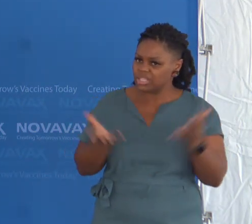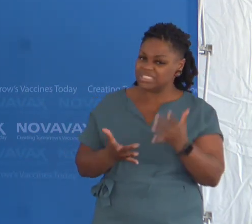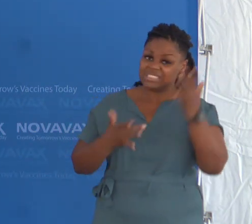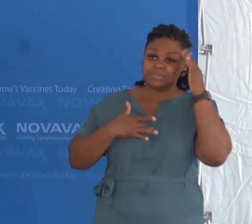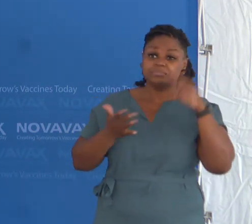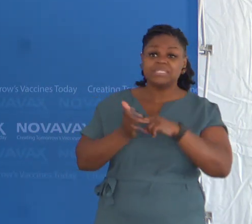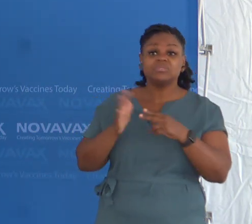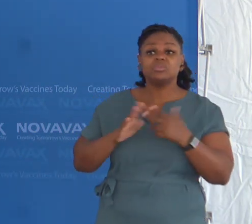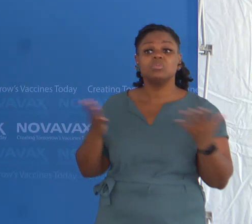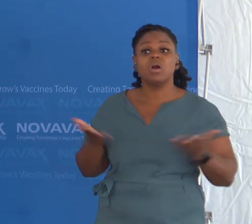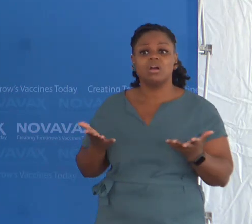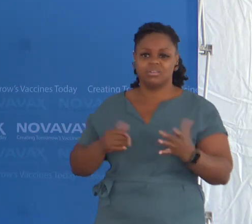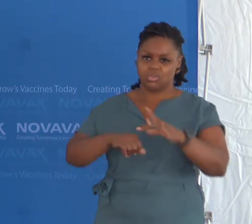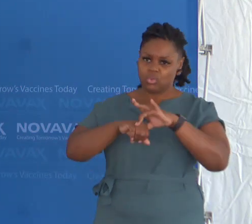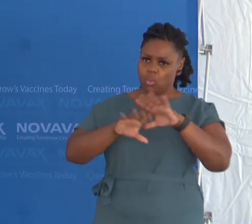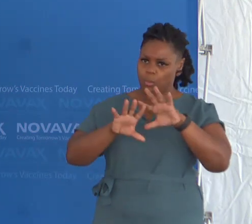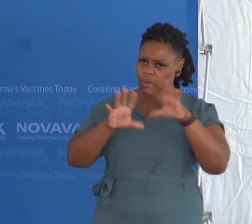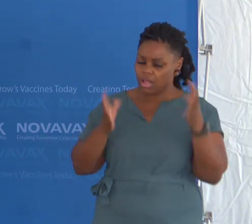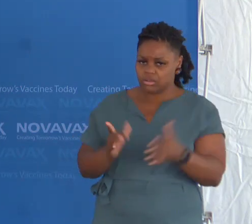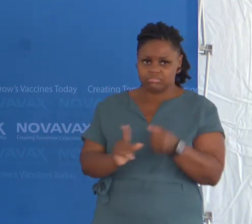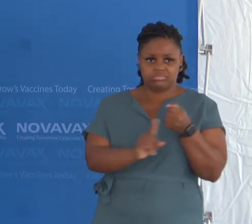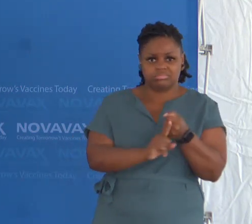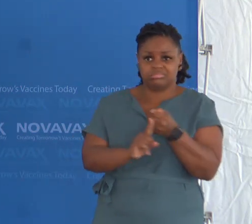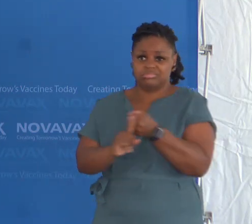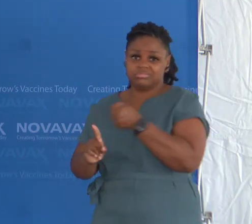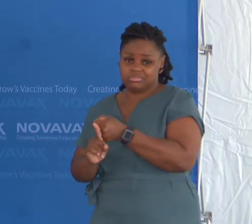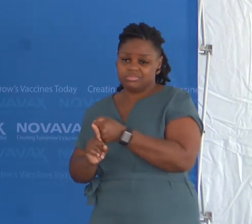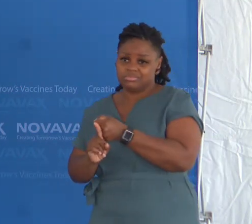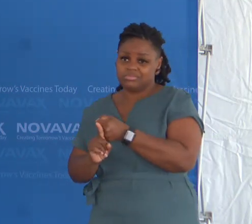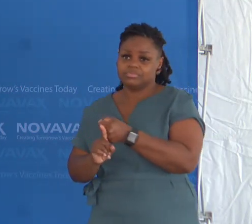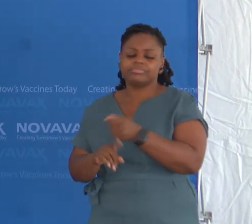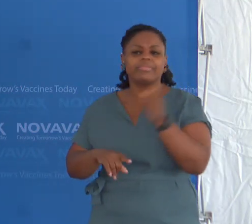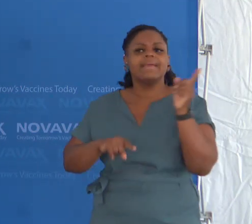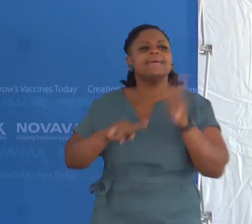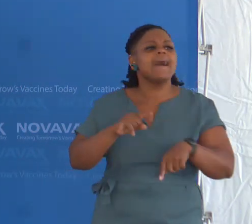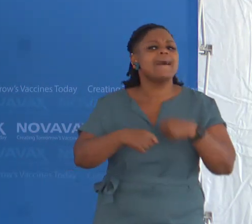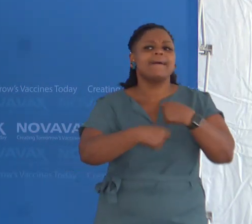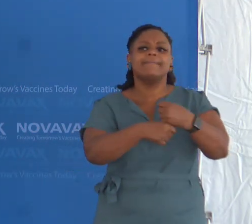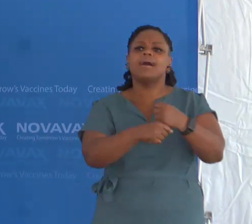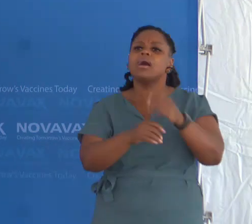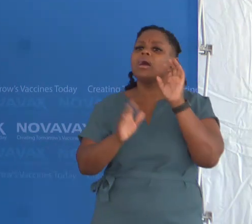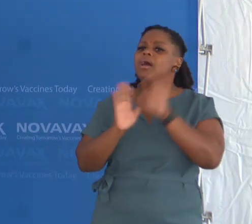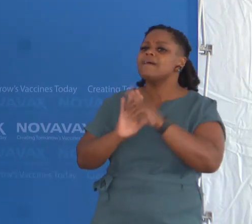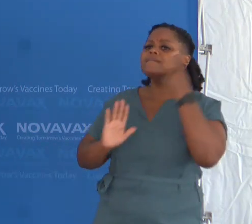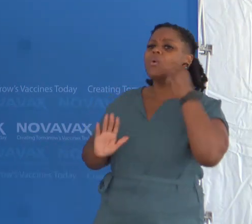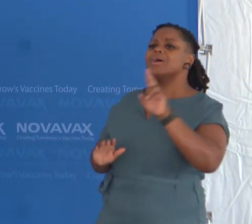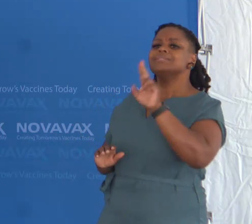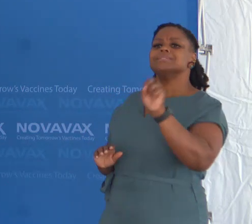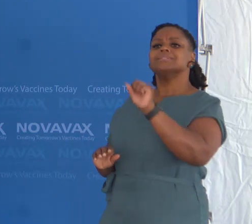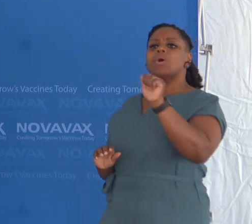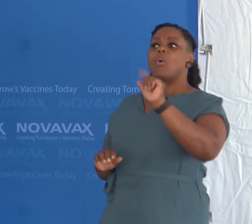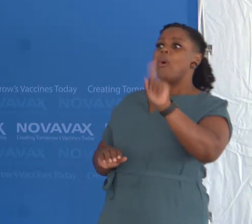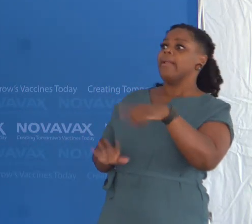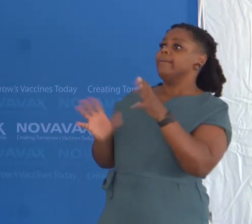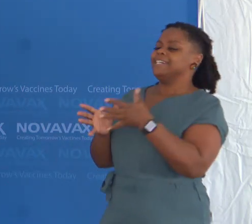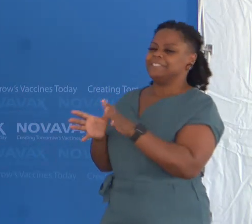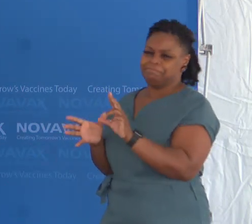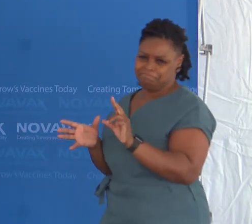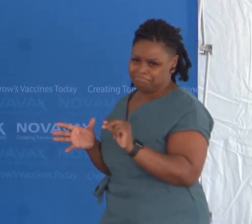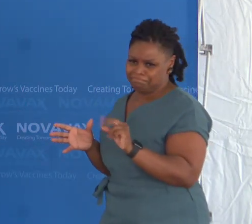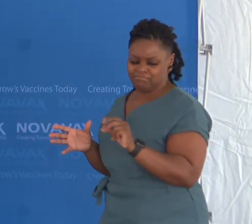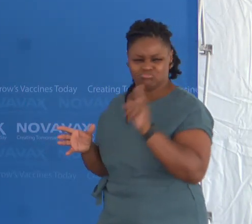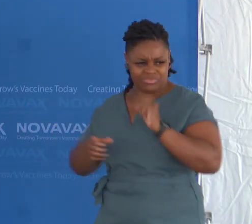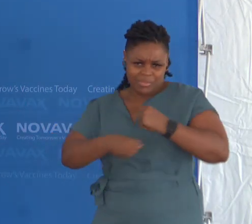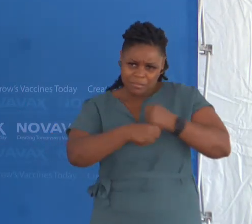that we have a vaccine that is just used for the United States. To protect the United States, you need to protect the world. There's a